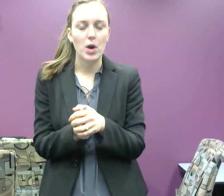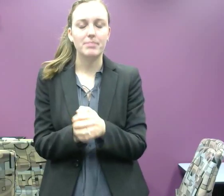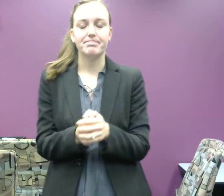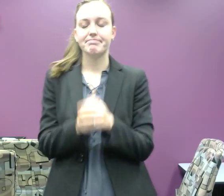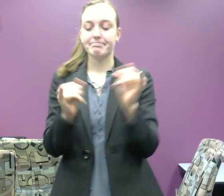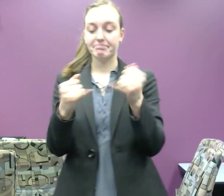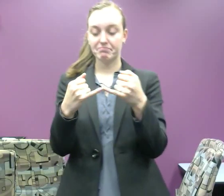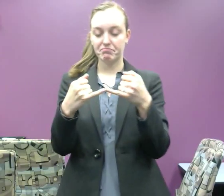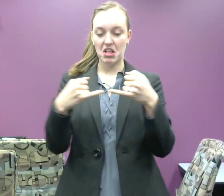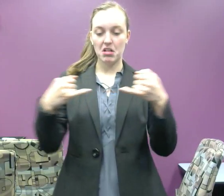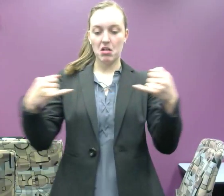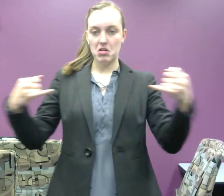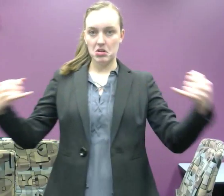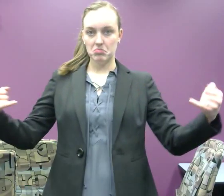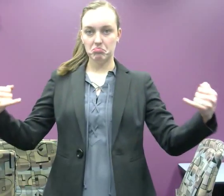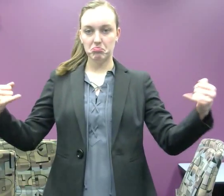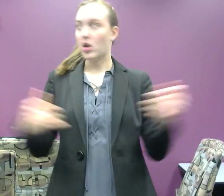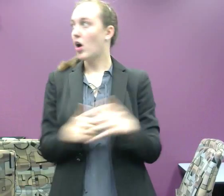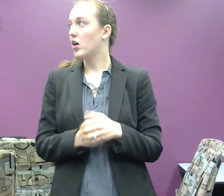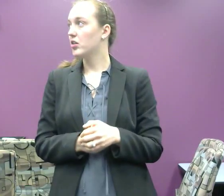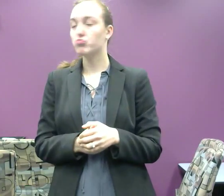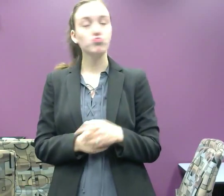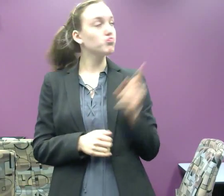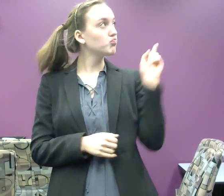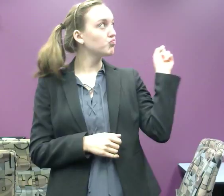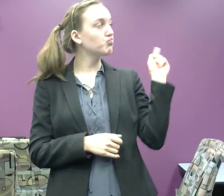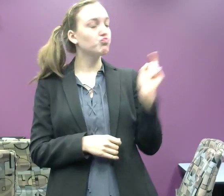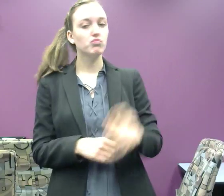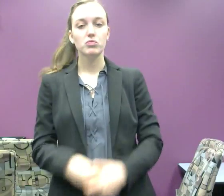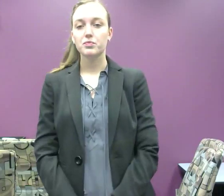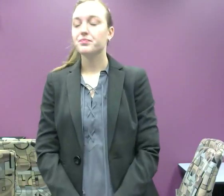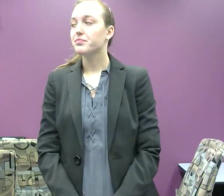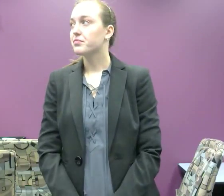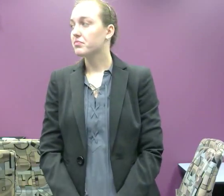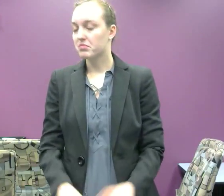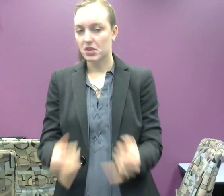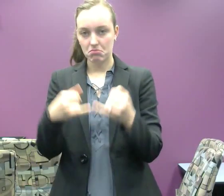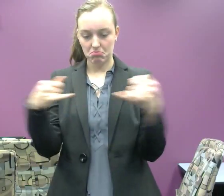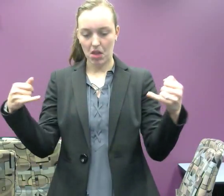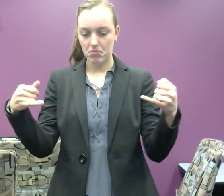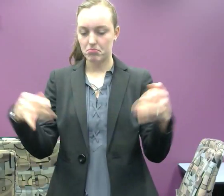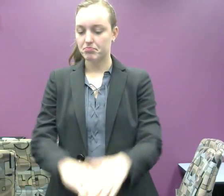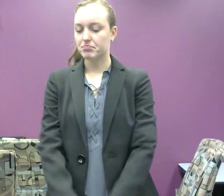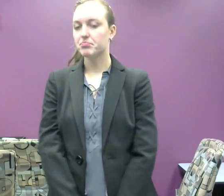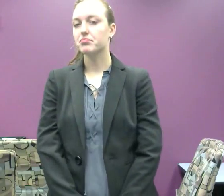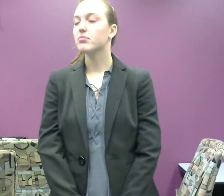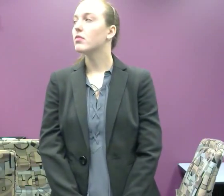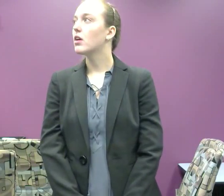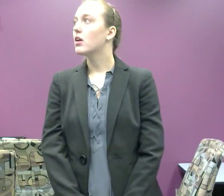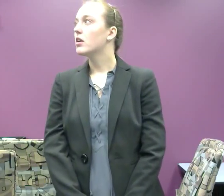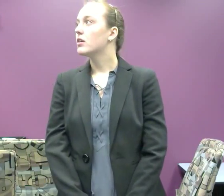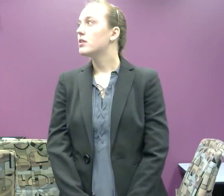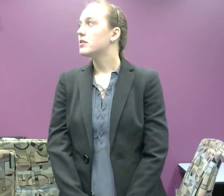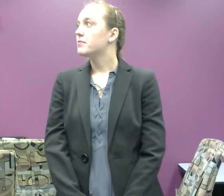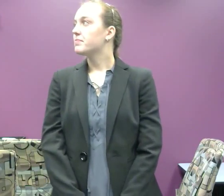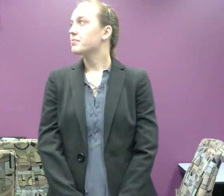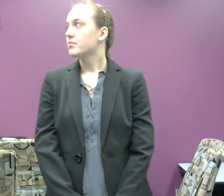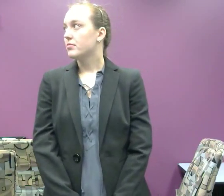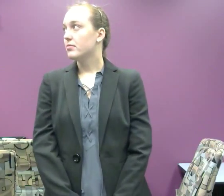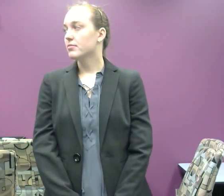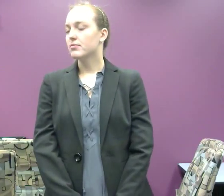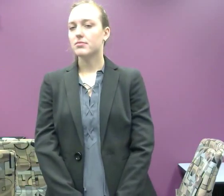I ate too many greens for breakfast with this chocolate eating picture. So there's our line. Now, in order to get a